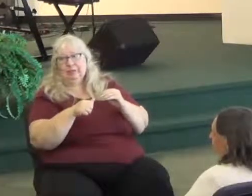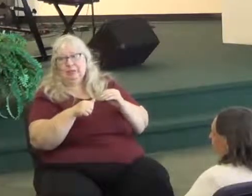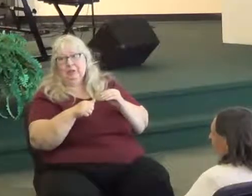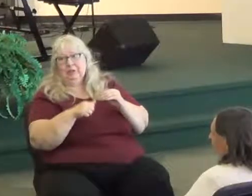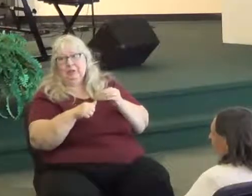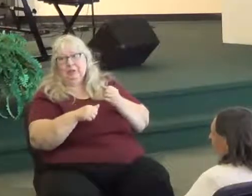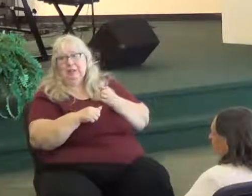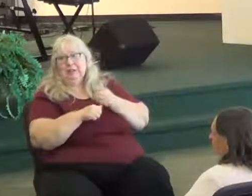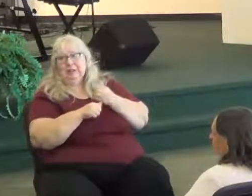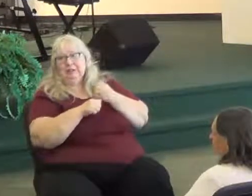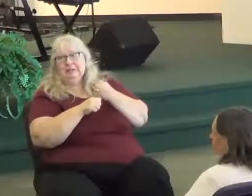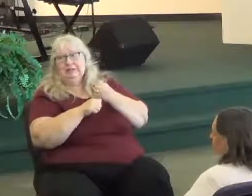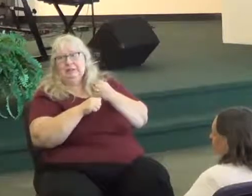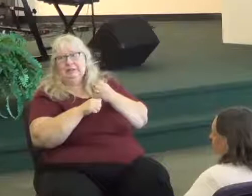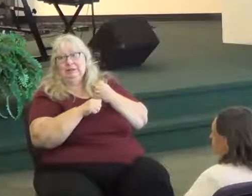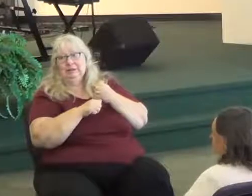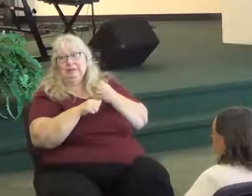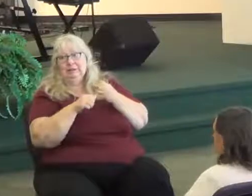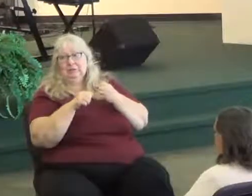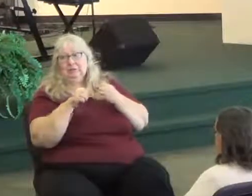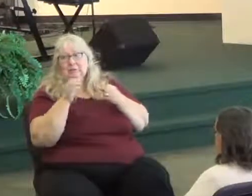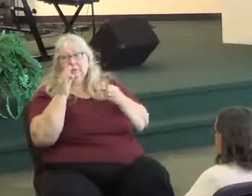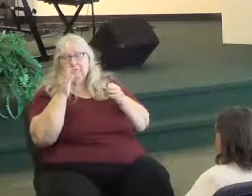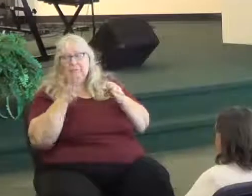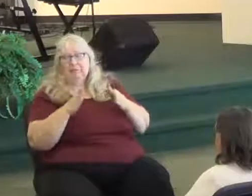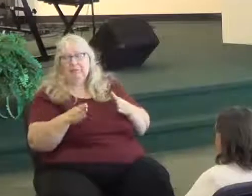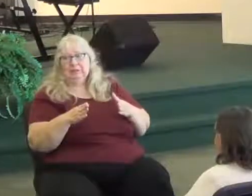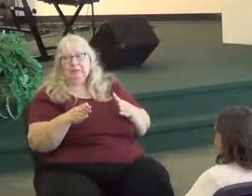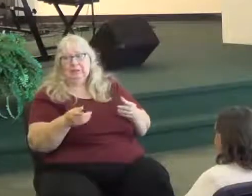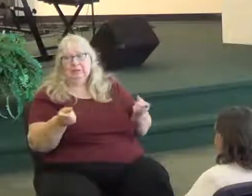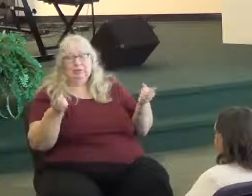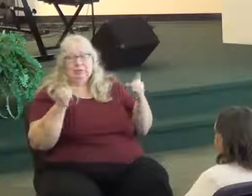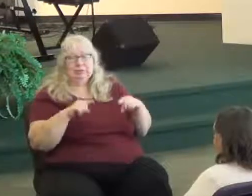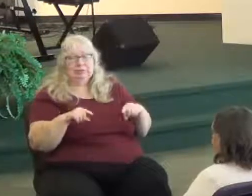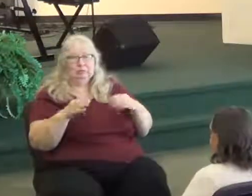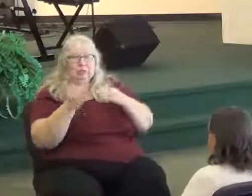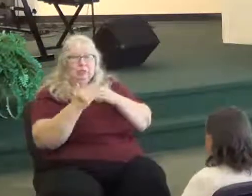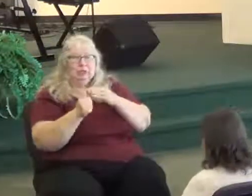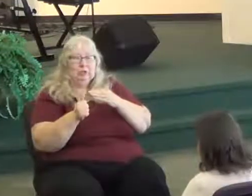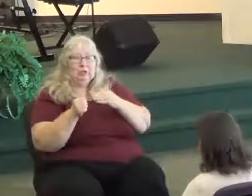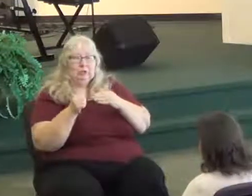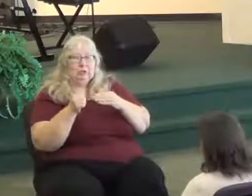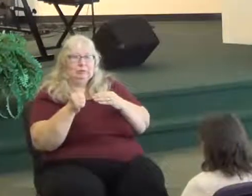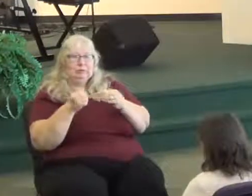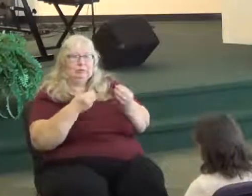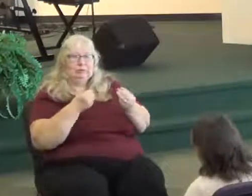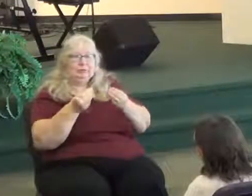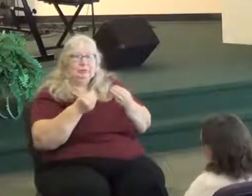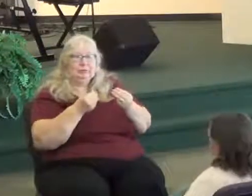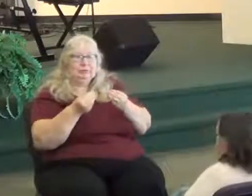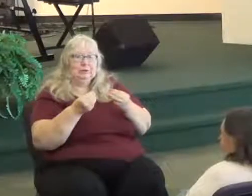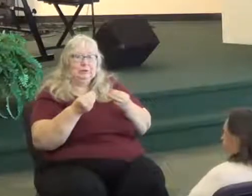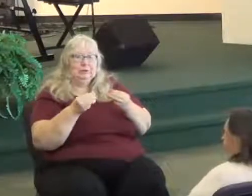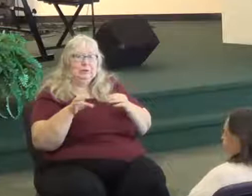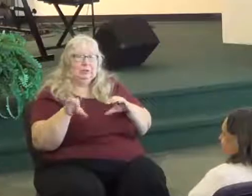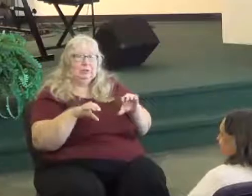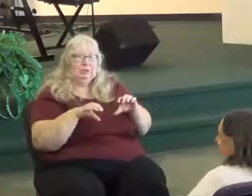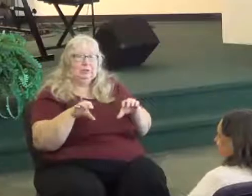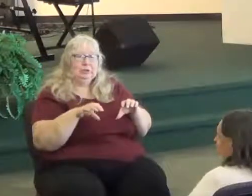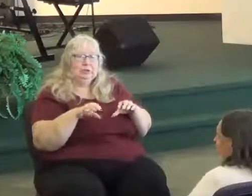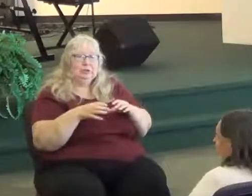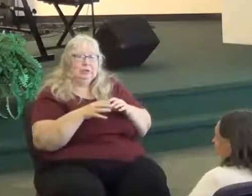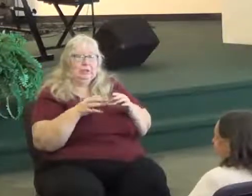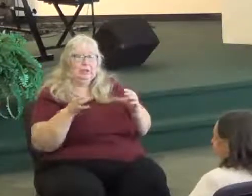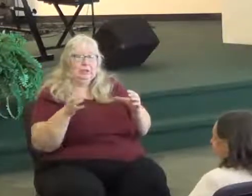pastor as well. So a lot of times when we get called into ministry, we do it 2, 3, and 4-fold